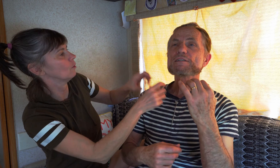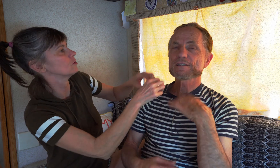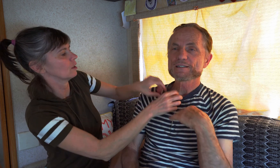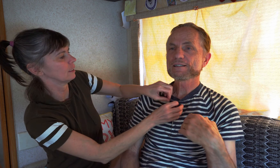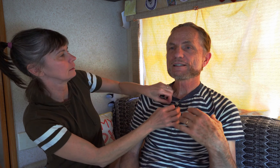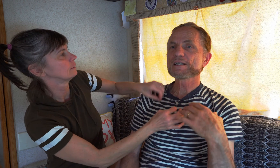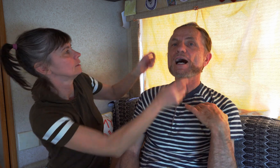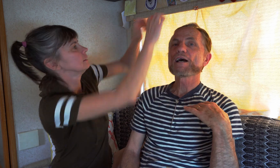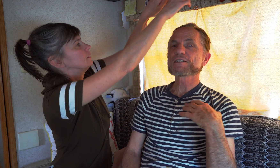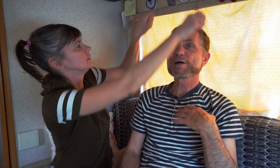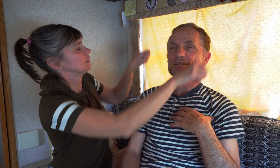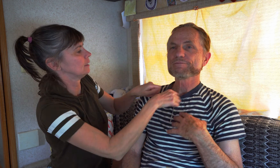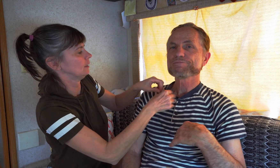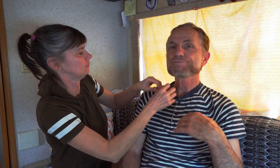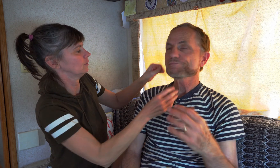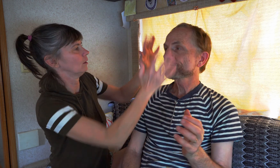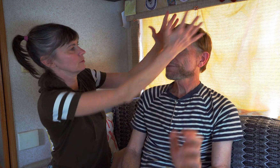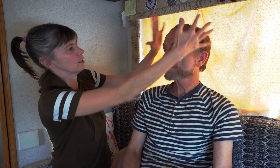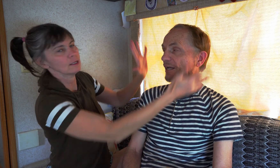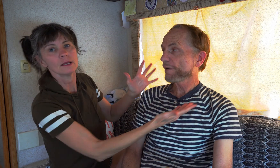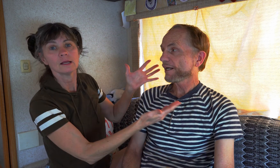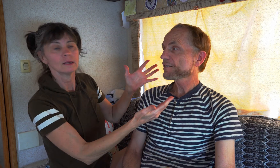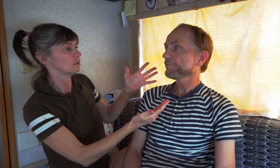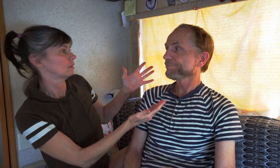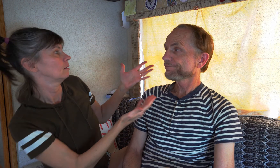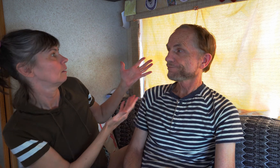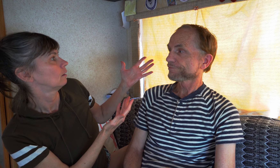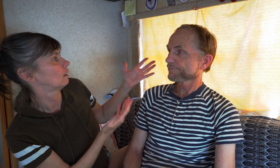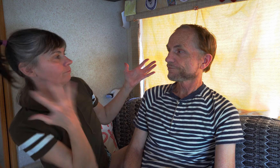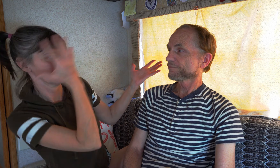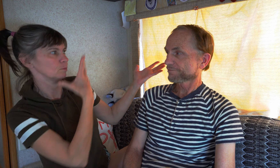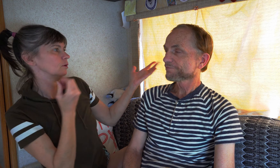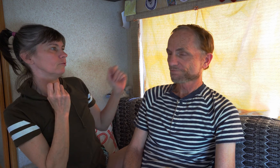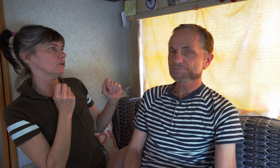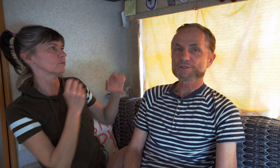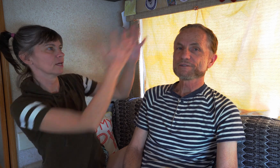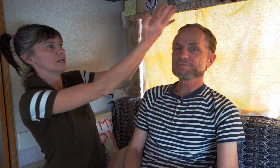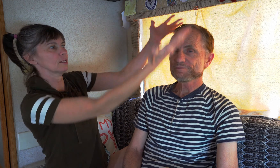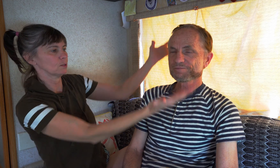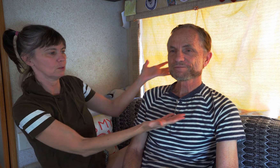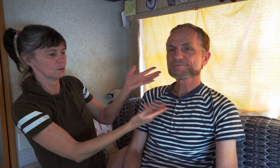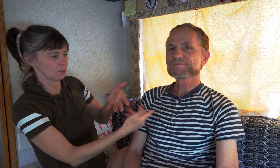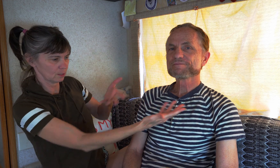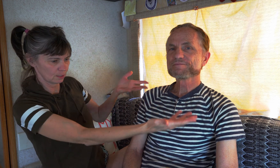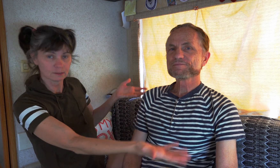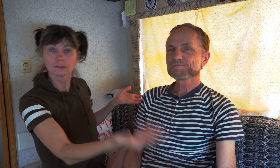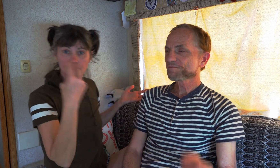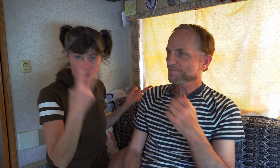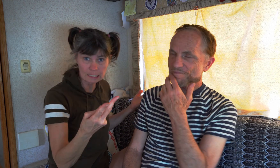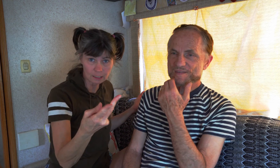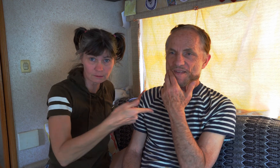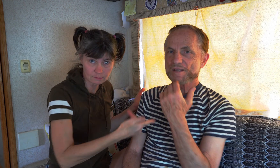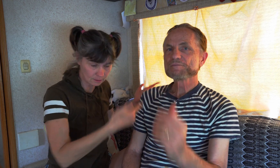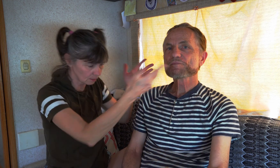go. Oh, sorry. That's better. Does it match my eyes? It's beautiful. Okay. It's got a nice hood.